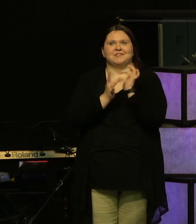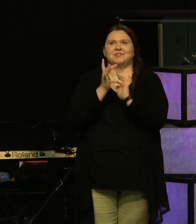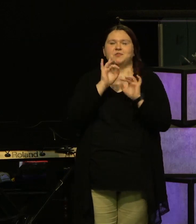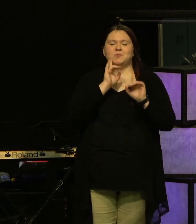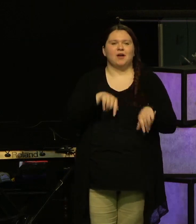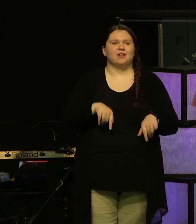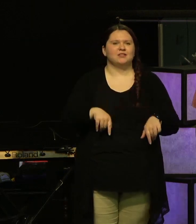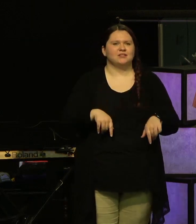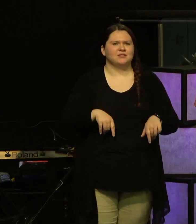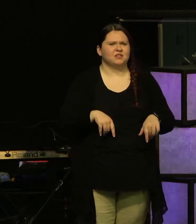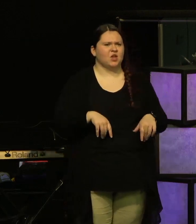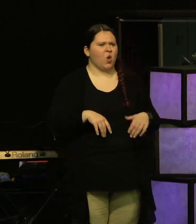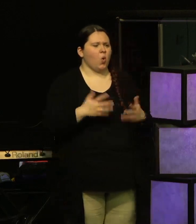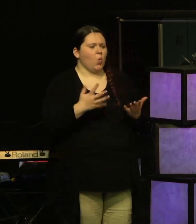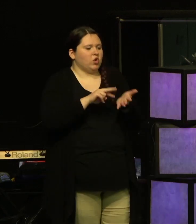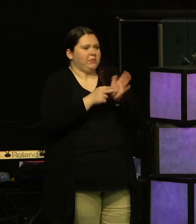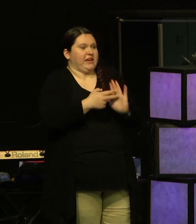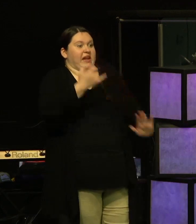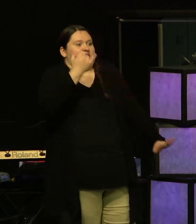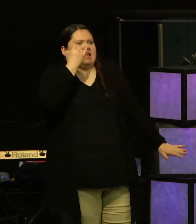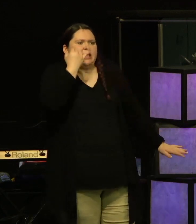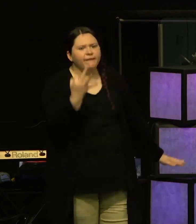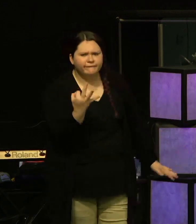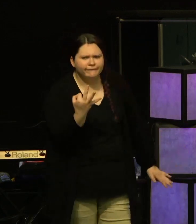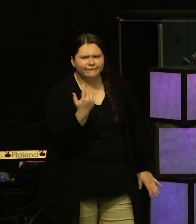this. What do you mean, if I can?